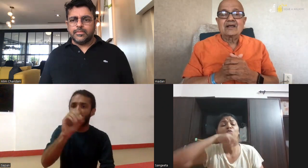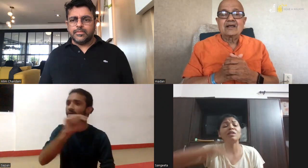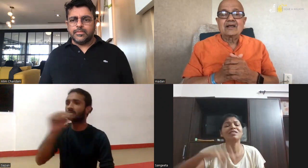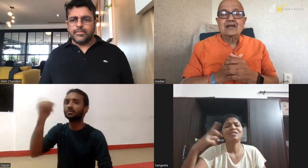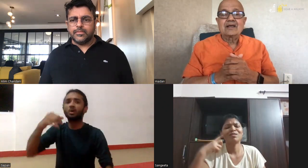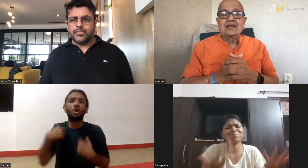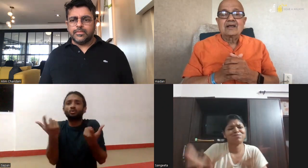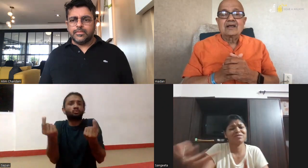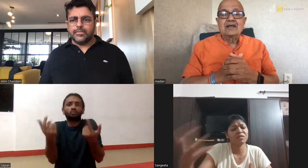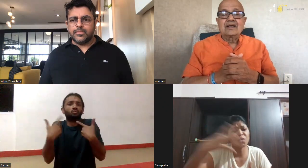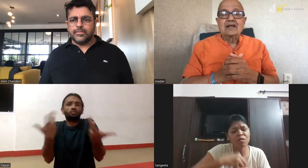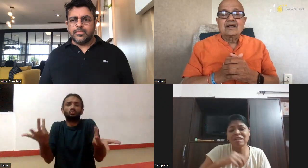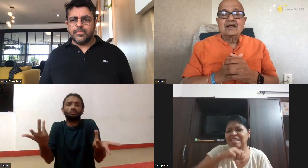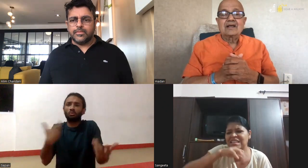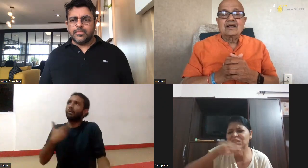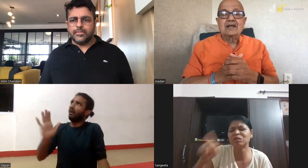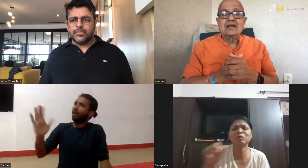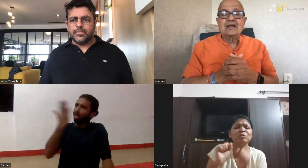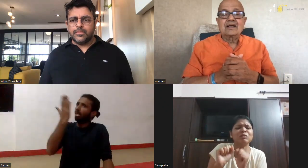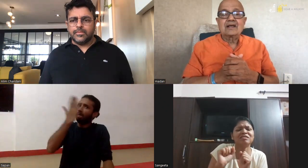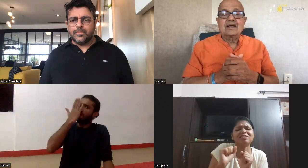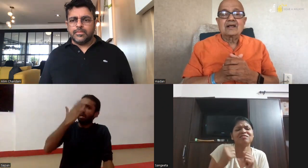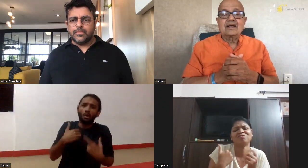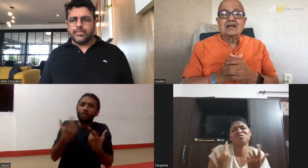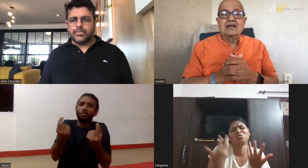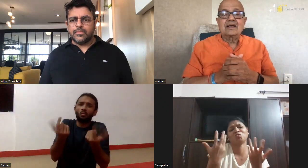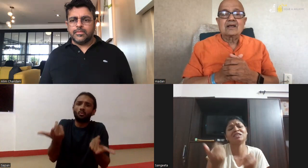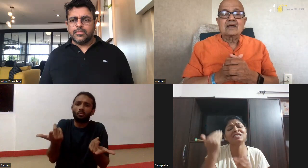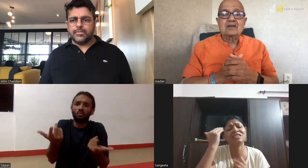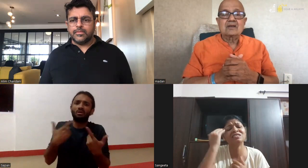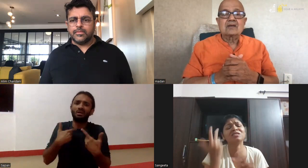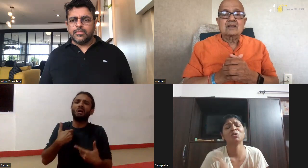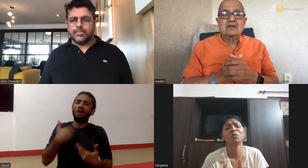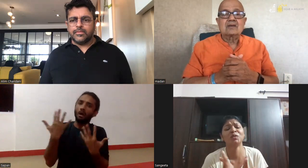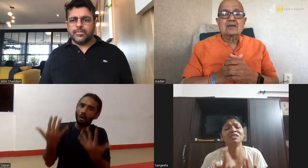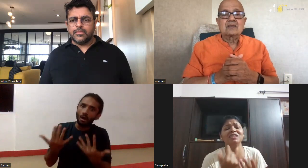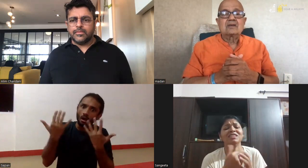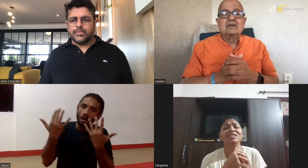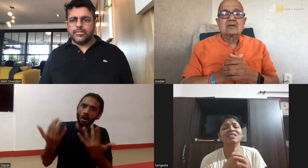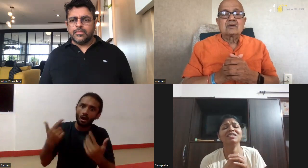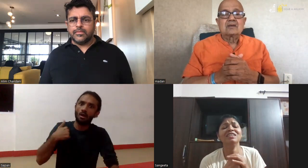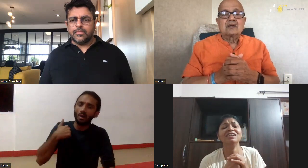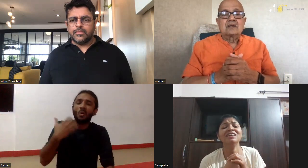Yeah, just we'll take last two. I have to rush after that.